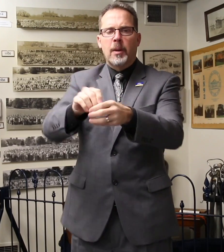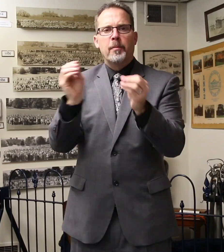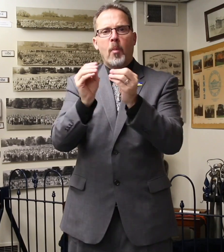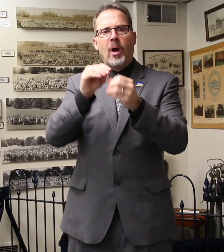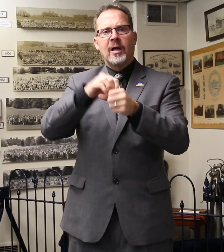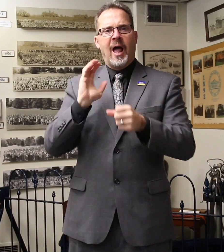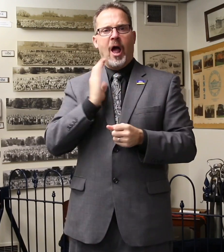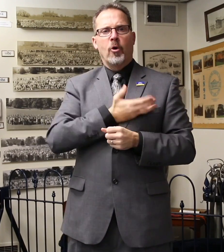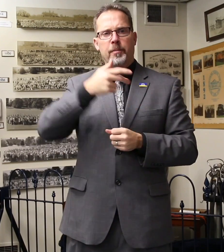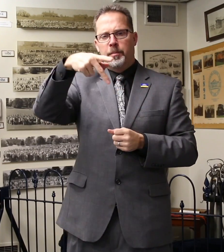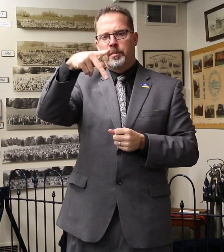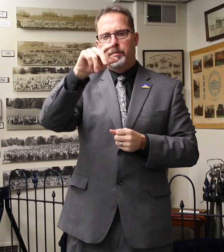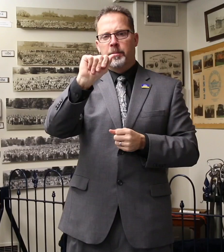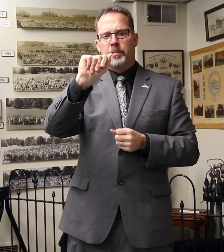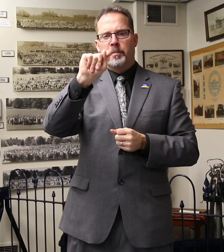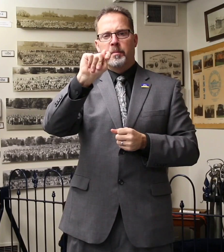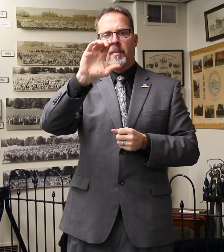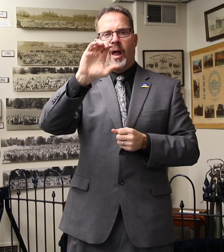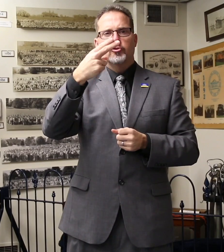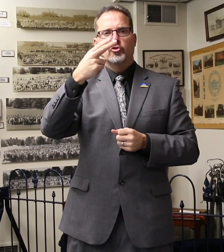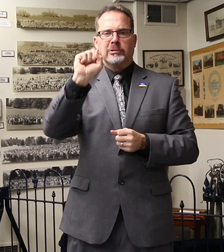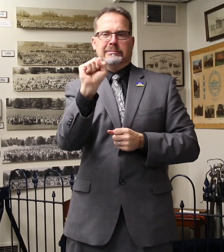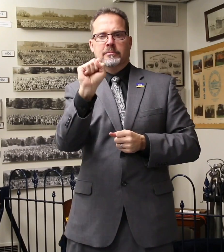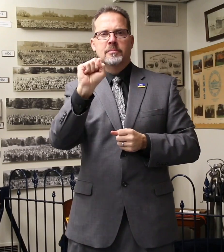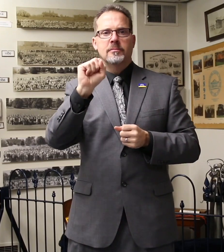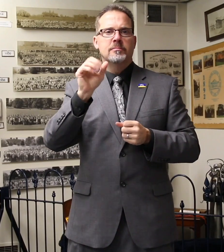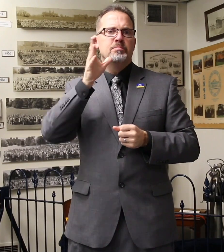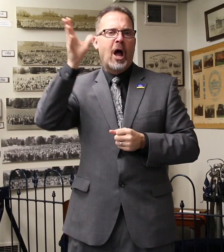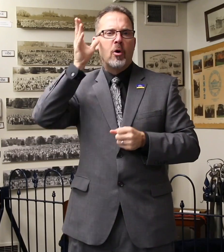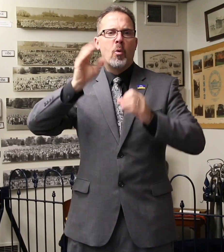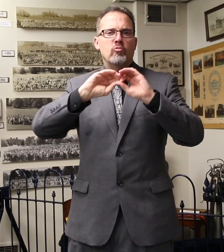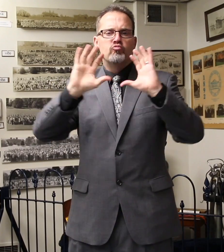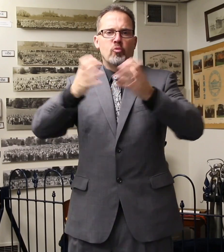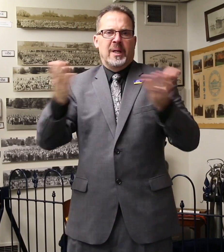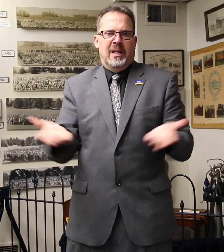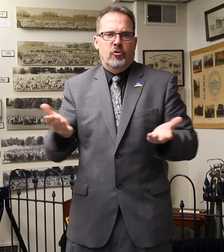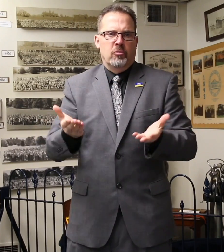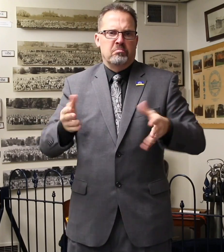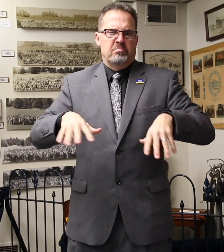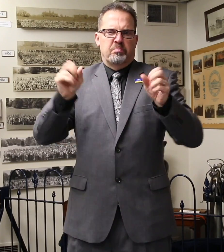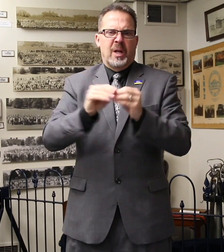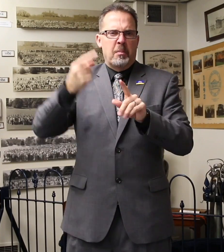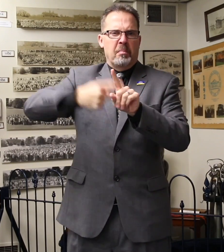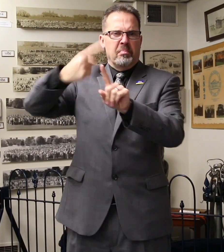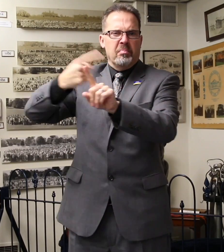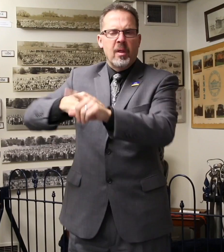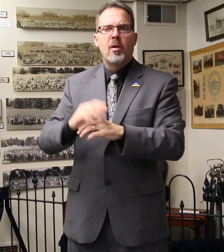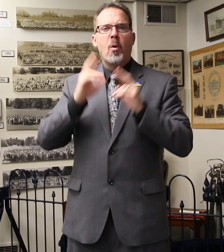particular for parents of our students, which is to support our Patches program. This is the parents group at PSD that meets